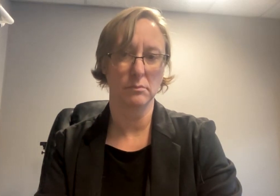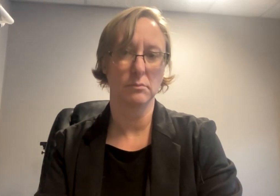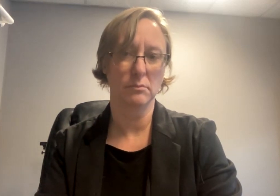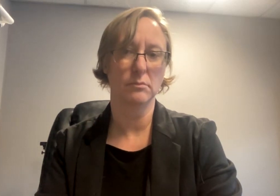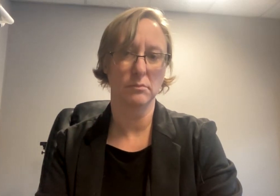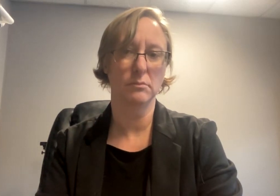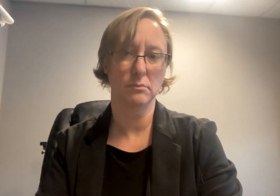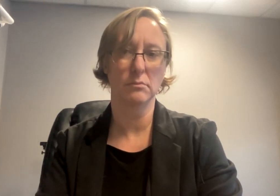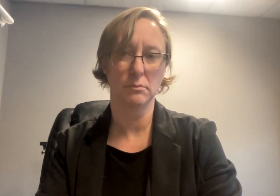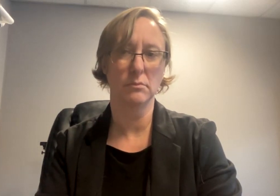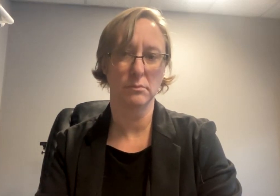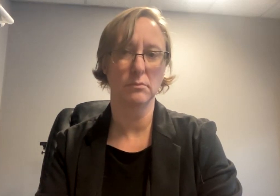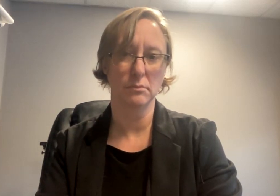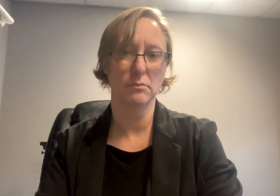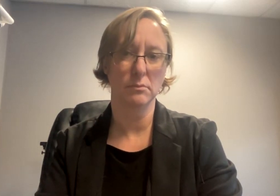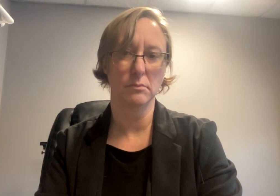Sign.